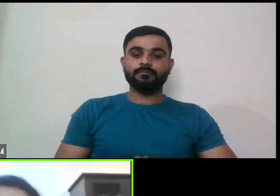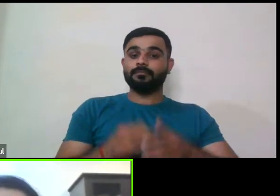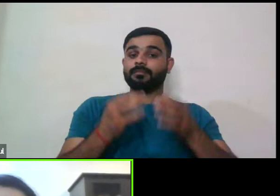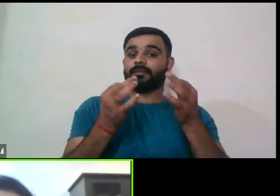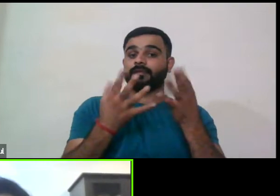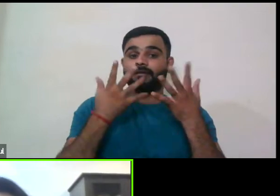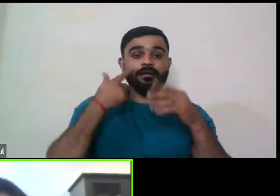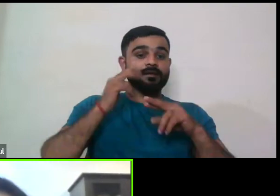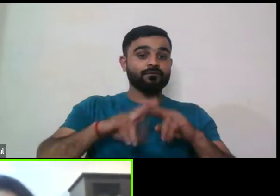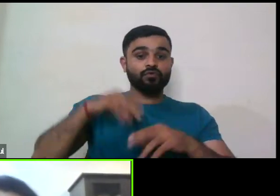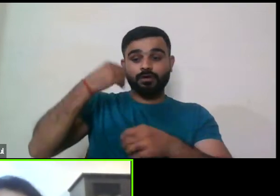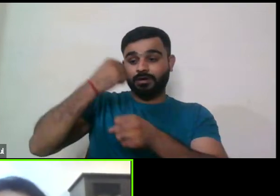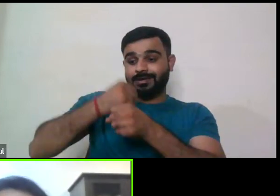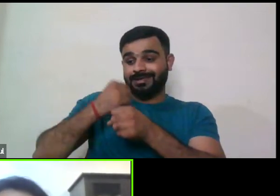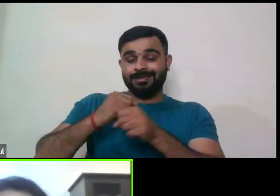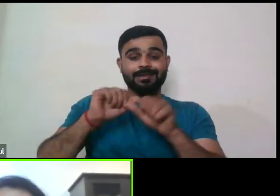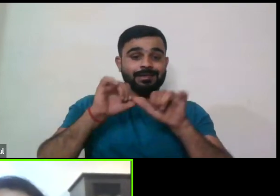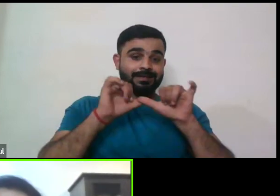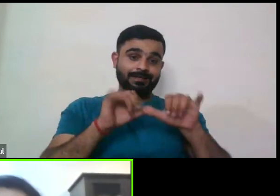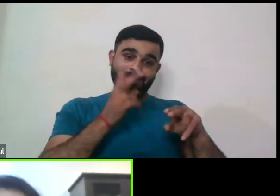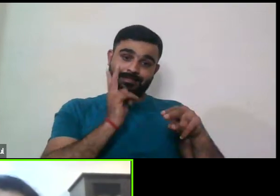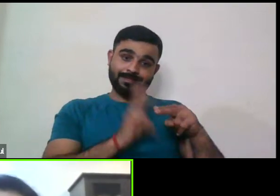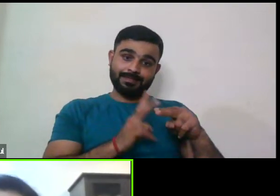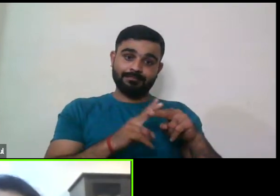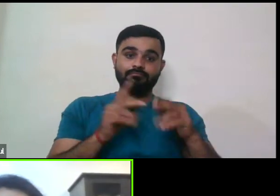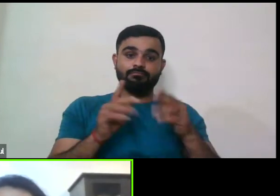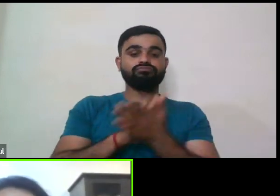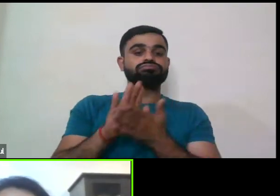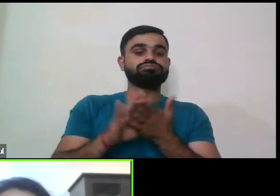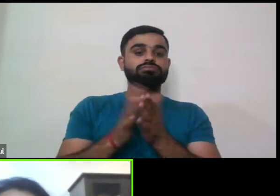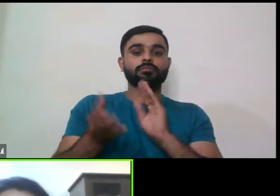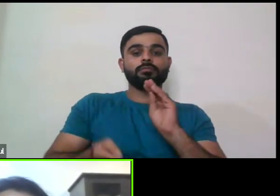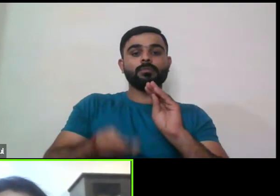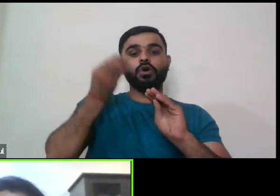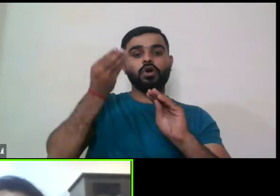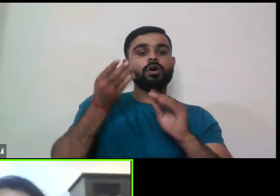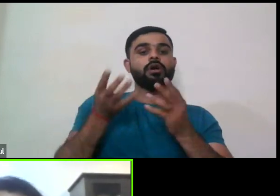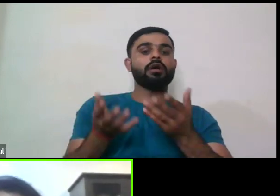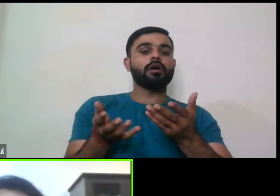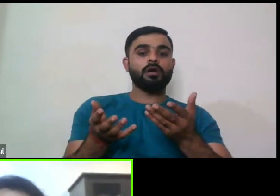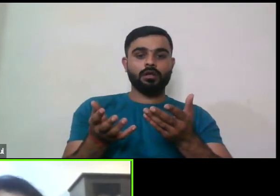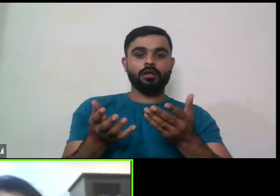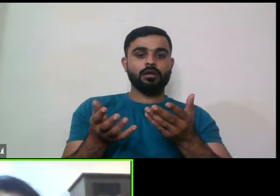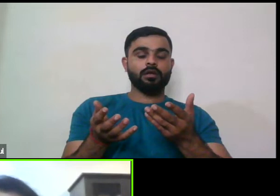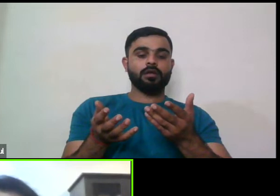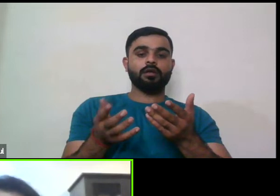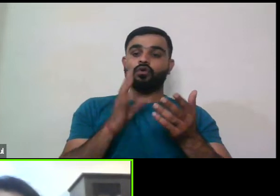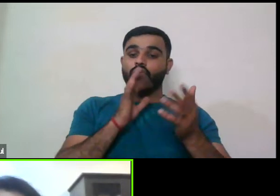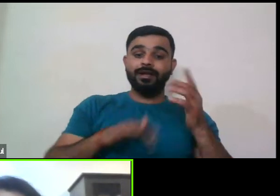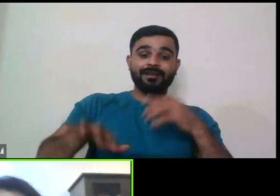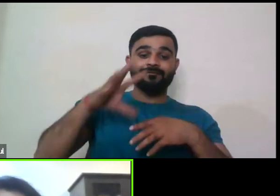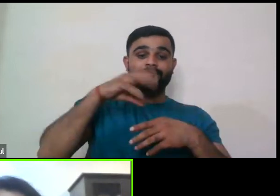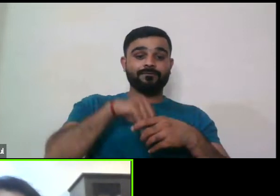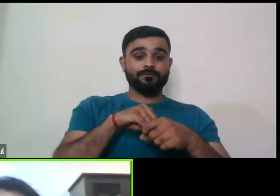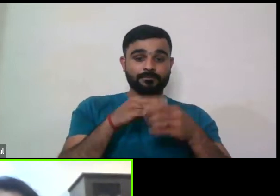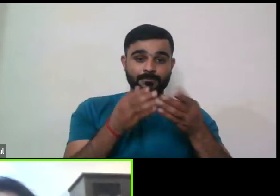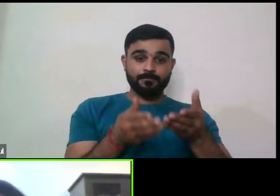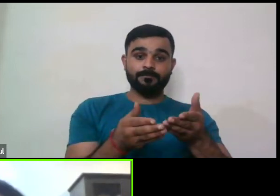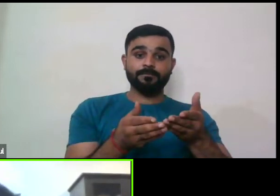Especially if the government is going to stay on, as in it cannot get more realistic and more